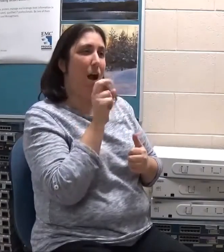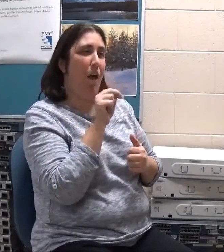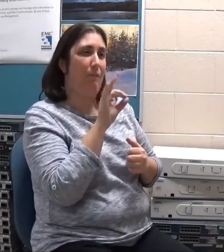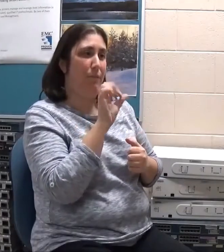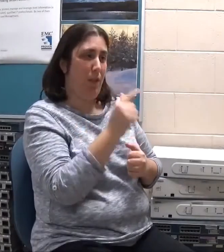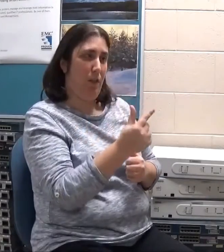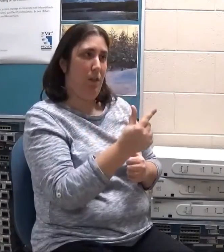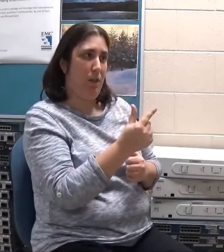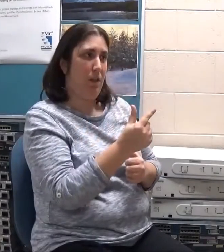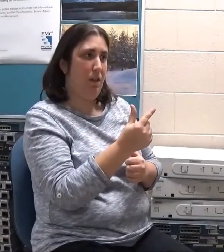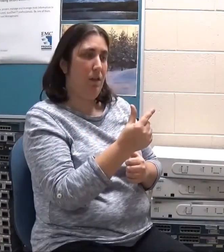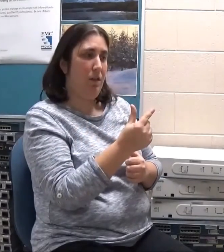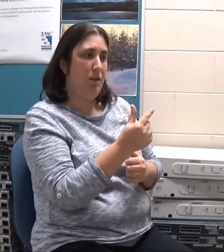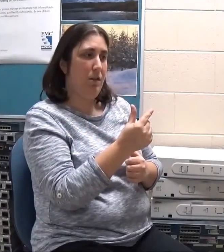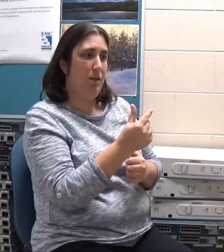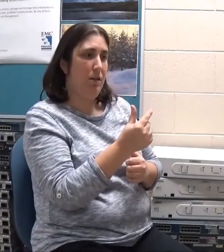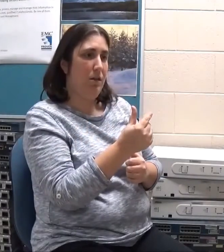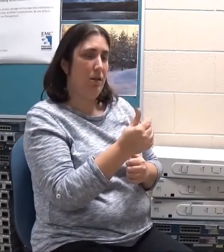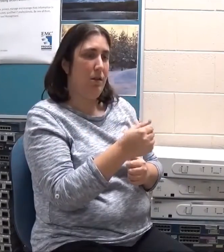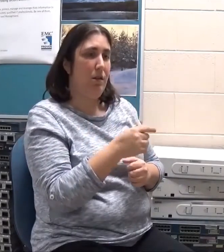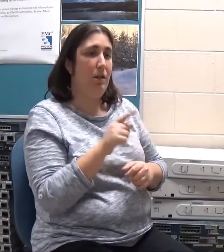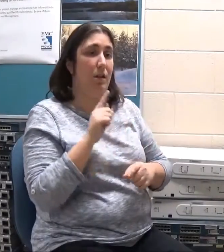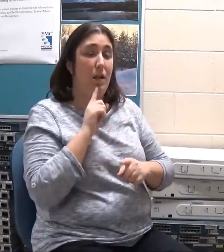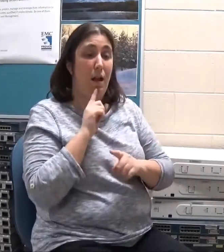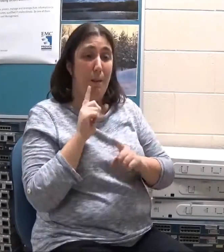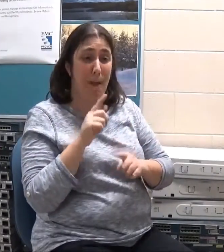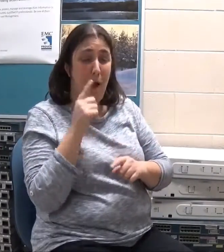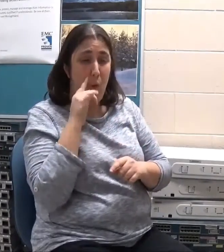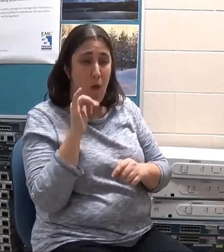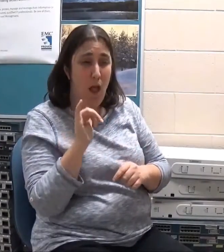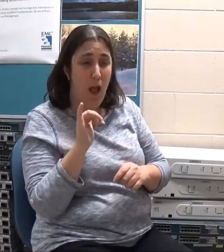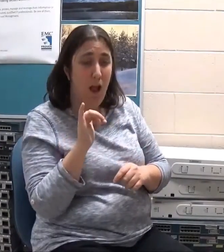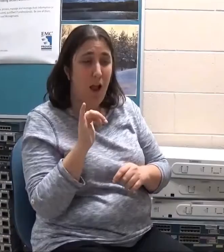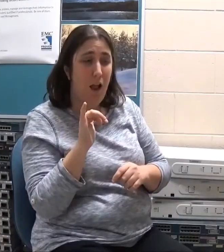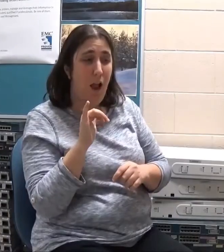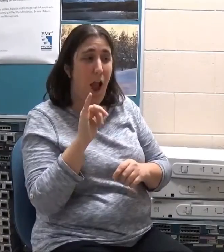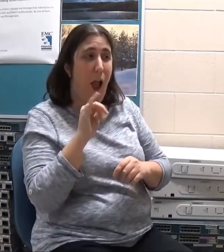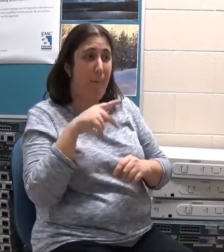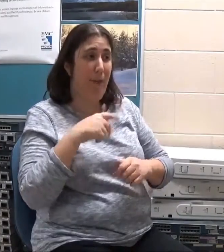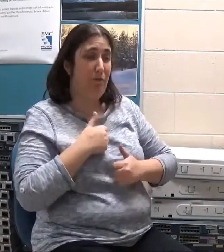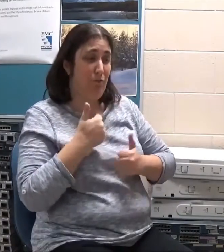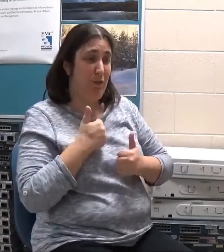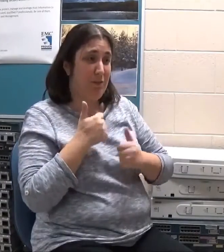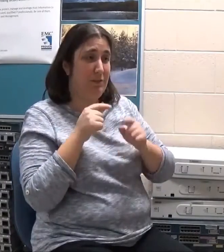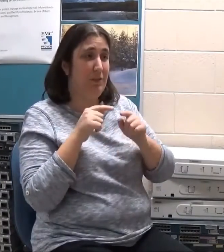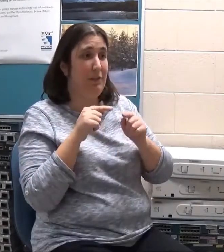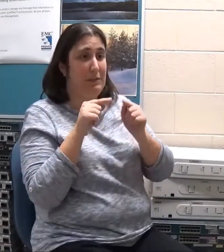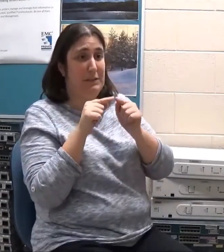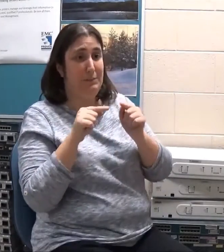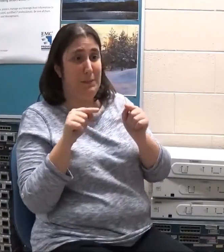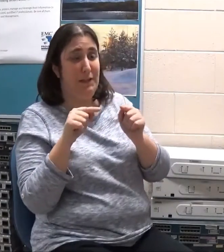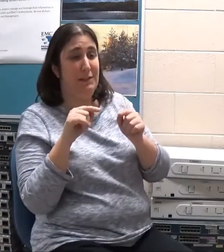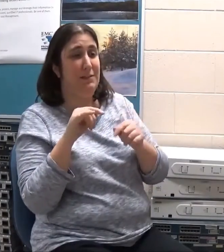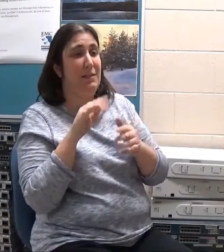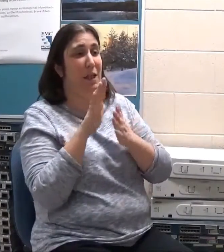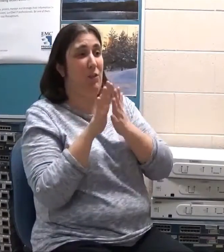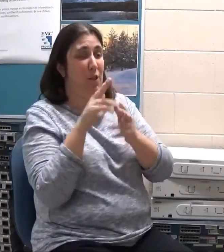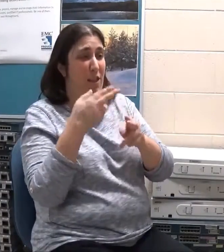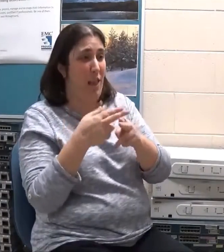So the command looks like it's IP address, IP space address, the interface name, which is not Ethernet anymore.